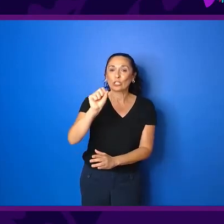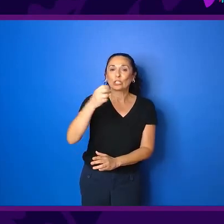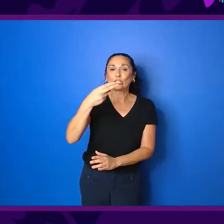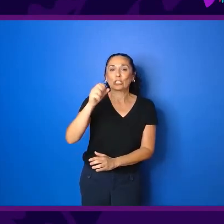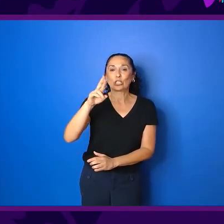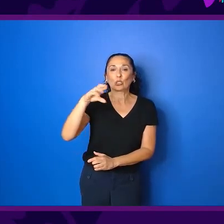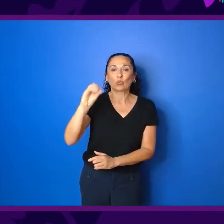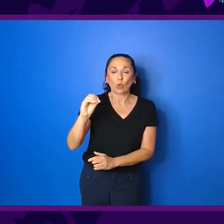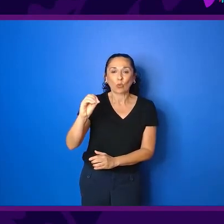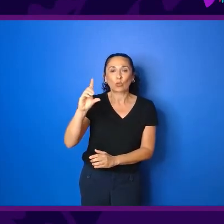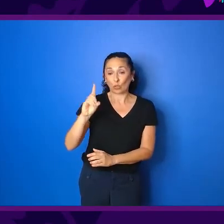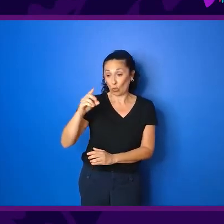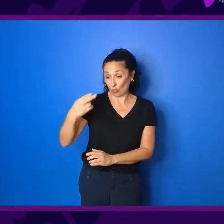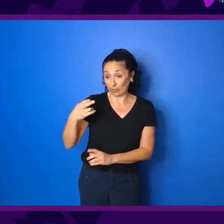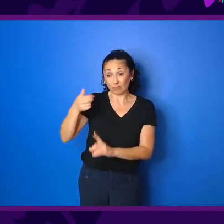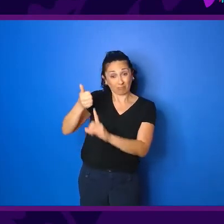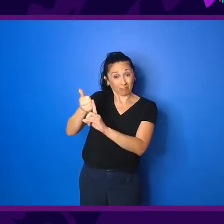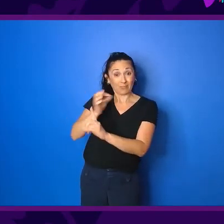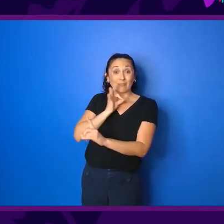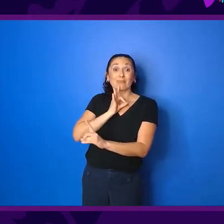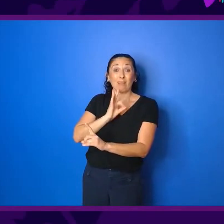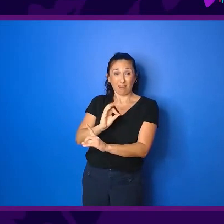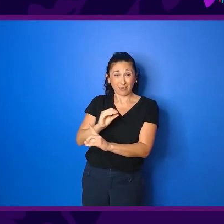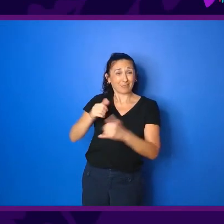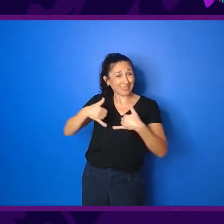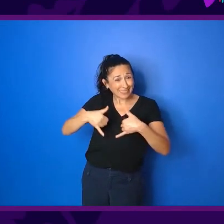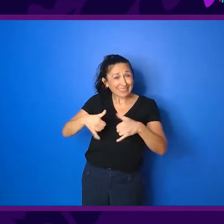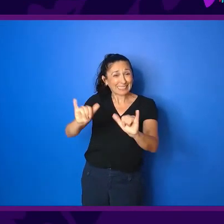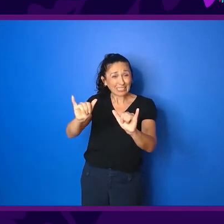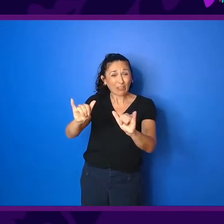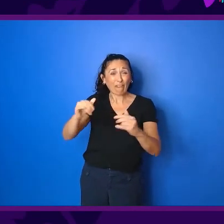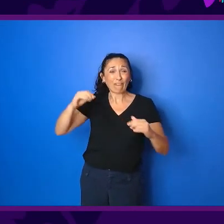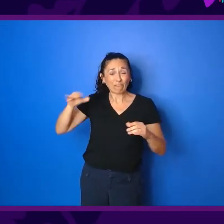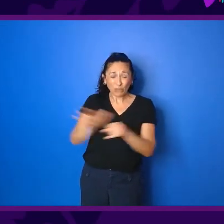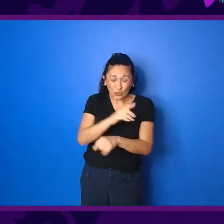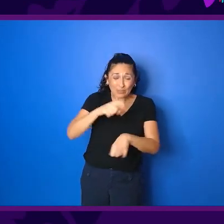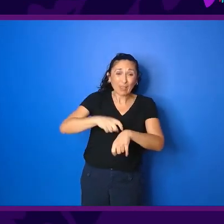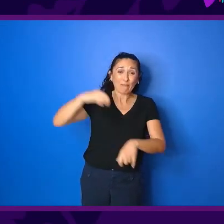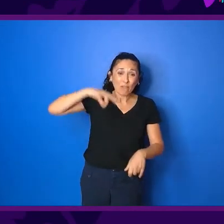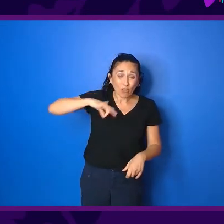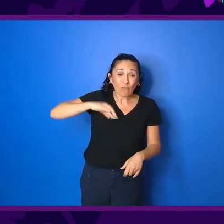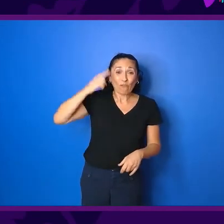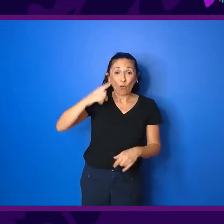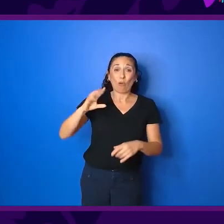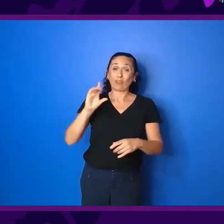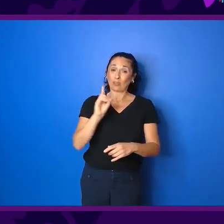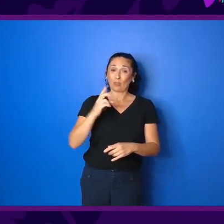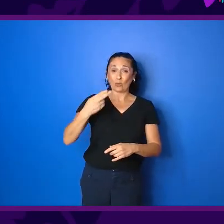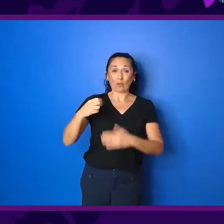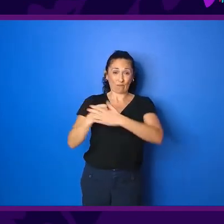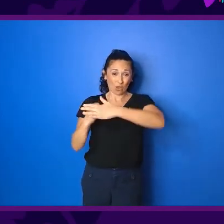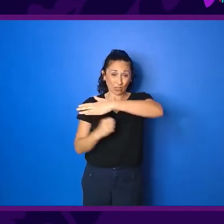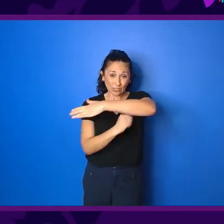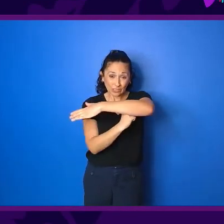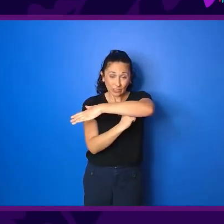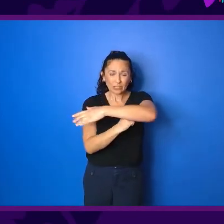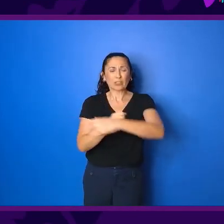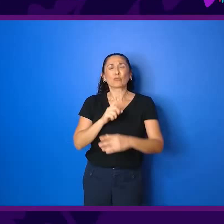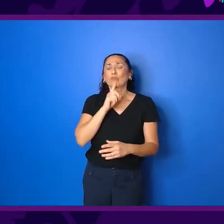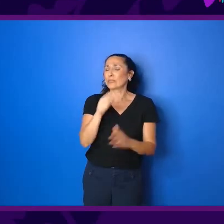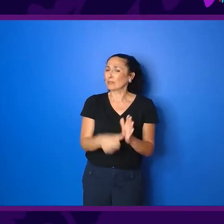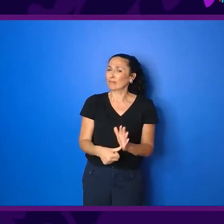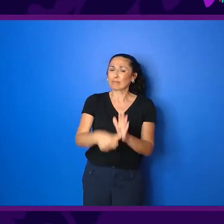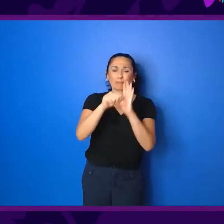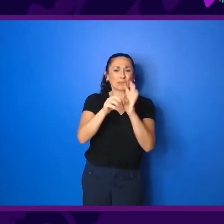At 90 years old, she remains a full-time volunteer with the Dolores Huerta Foundation. She has been instrumental in training